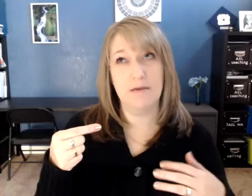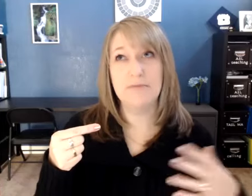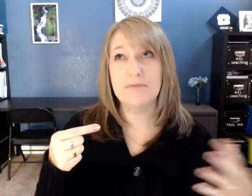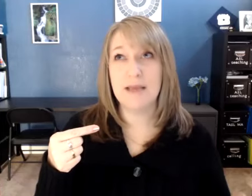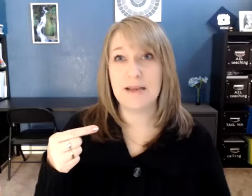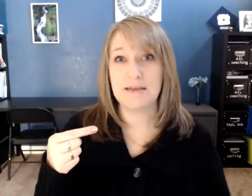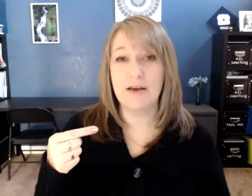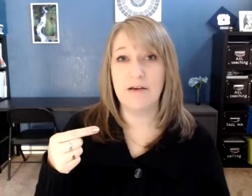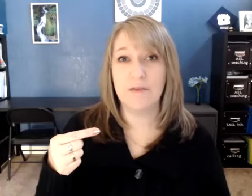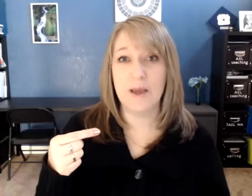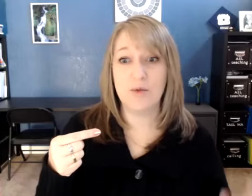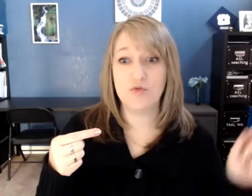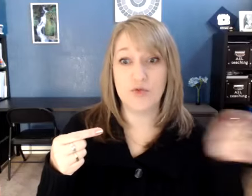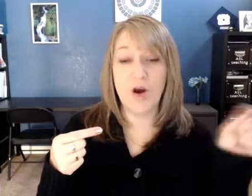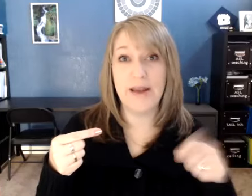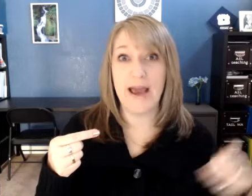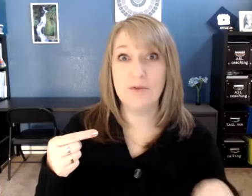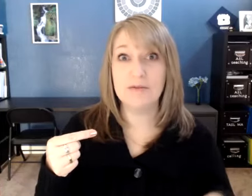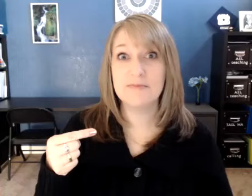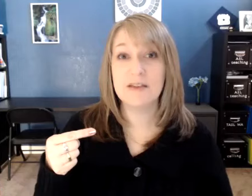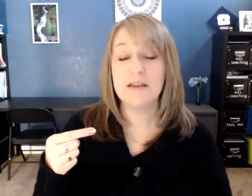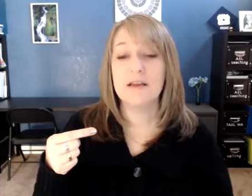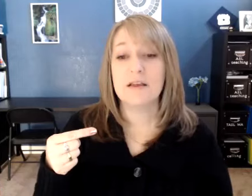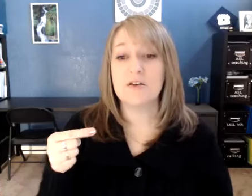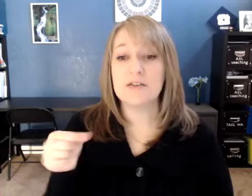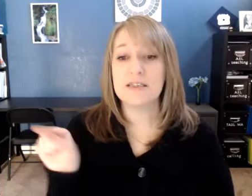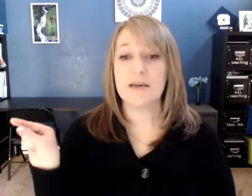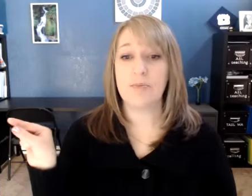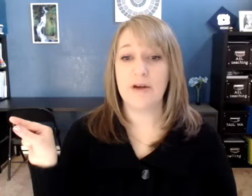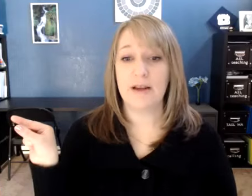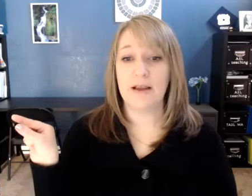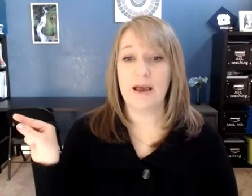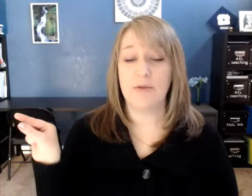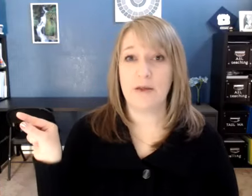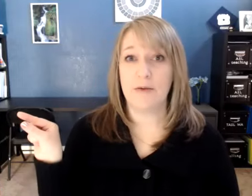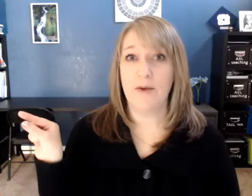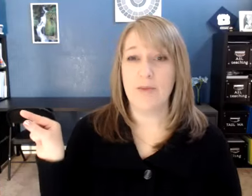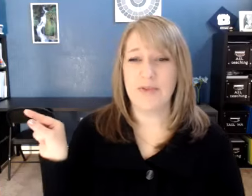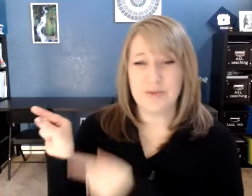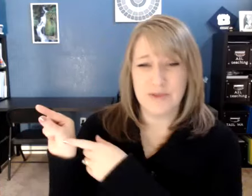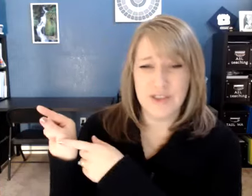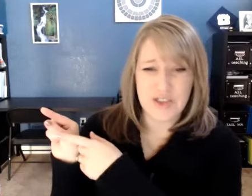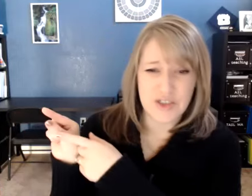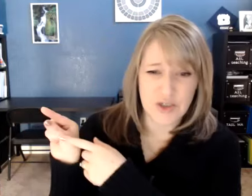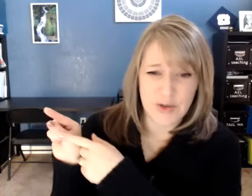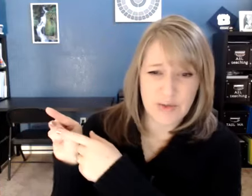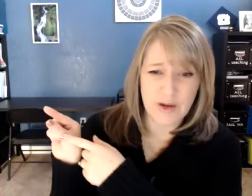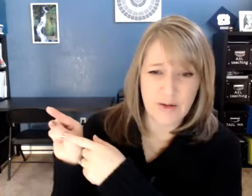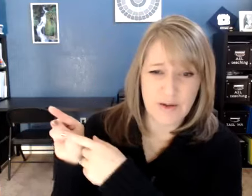the ASL alphabet drawn out, you'll see it pointing out the other way, but that's really just to show you that your thumb